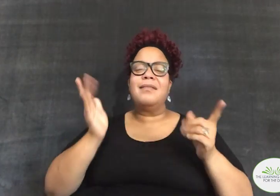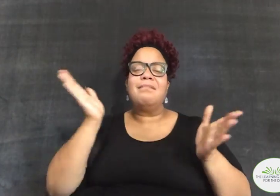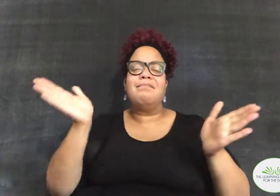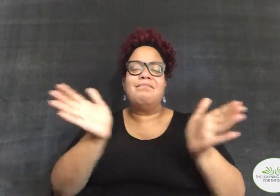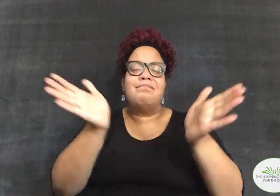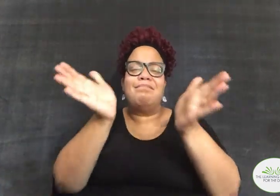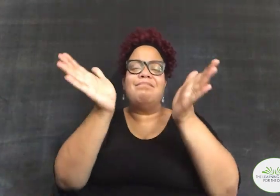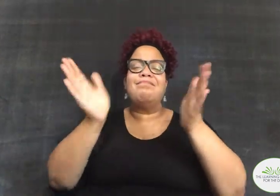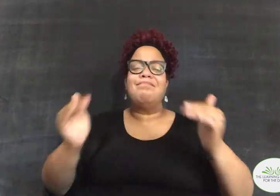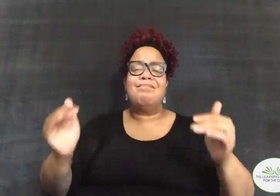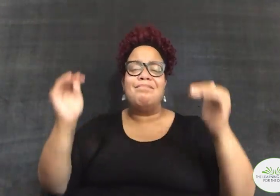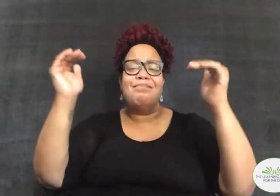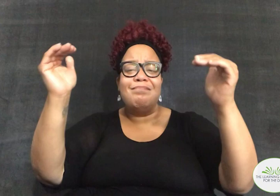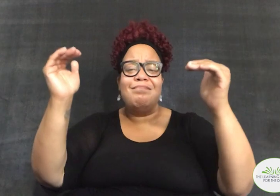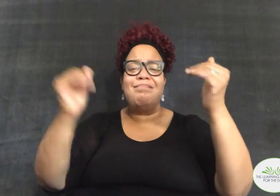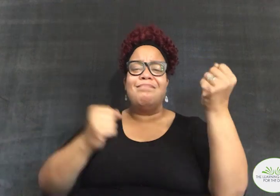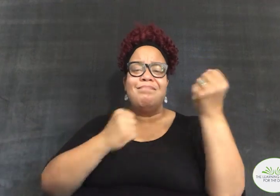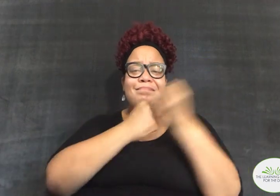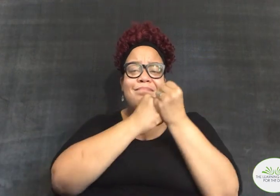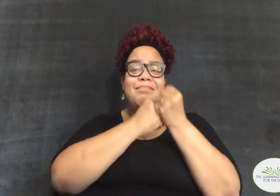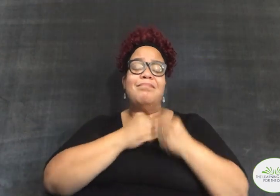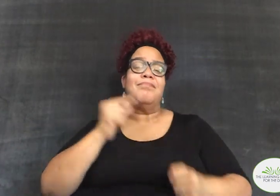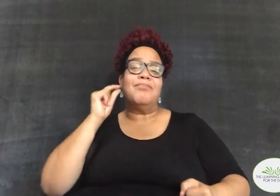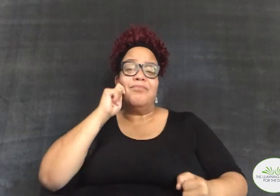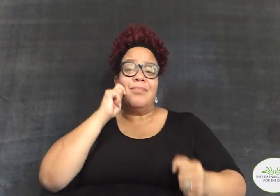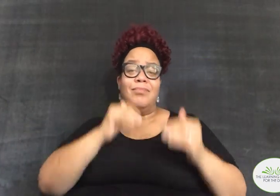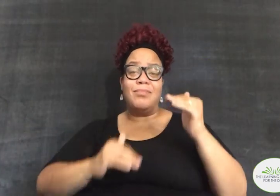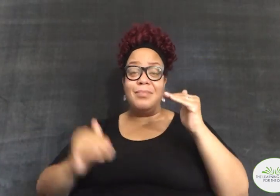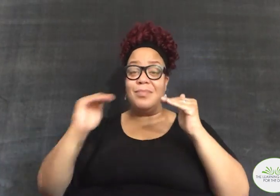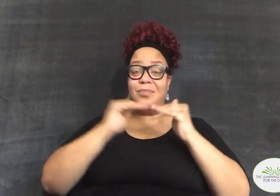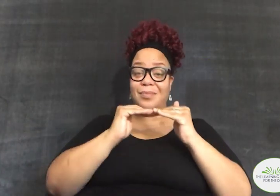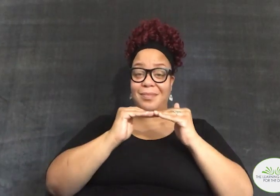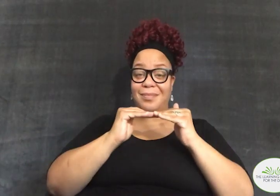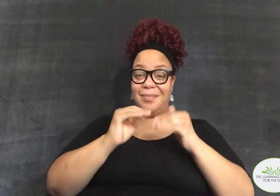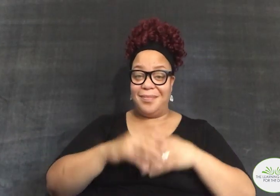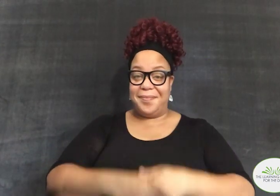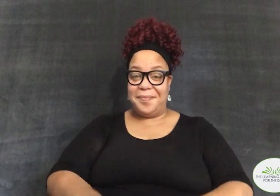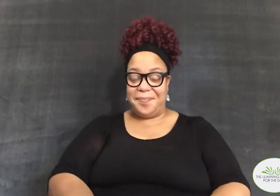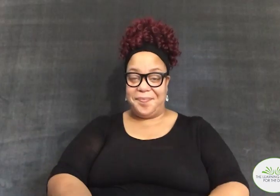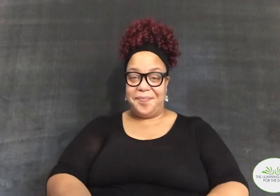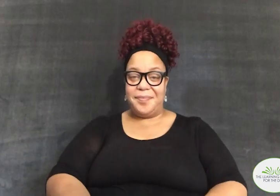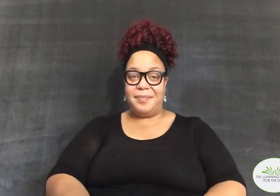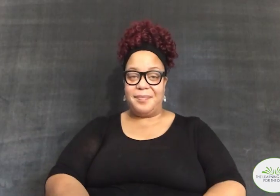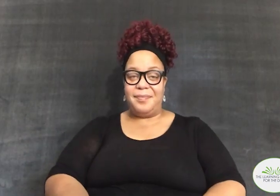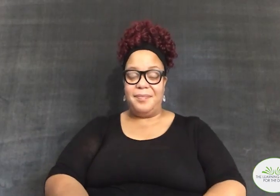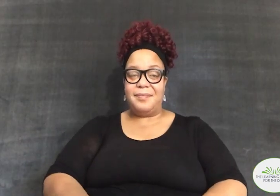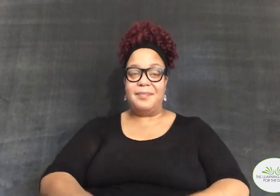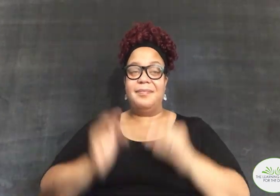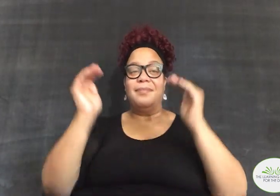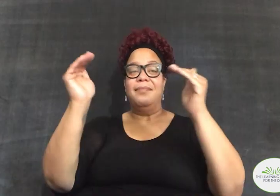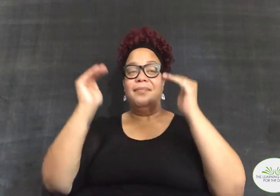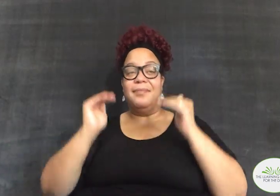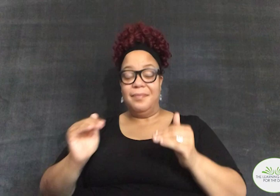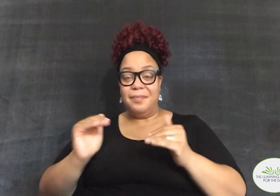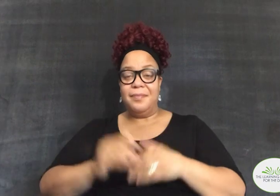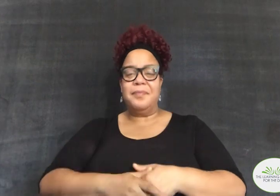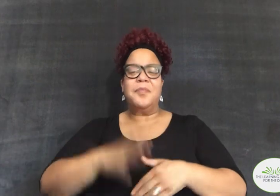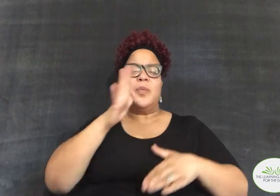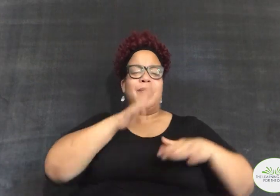Assess current program policies regarding disciplinary action and academic performance with support of an independent consultant to identify